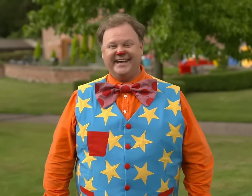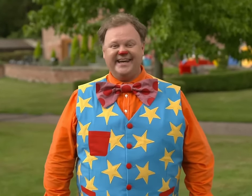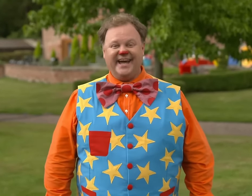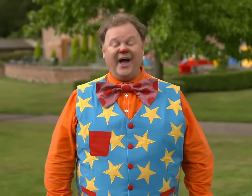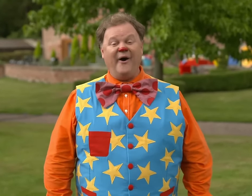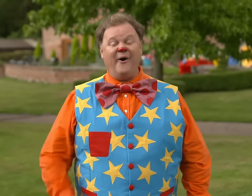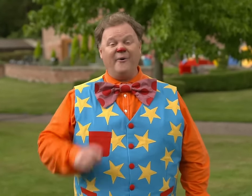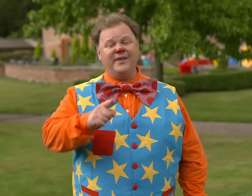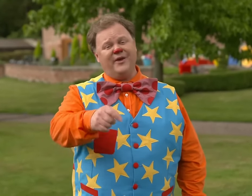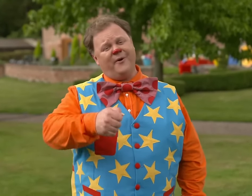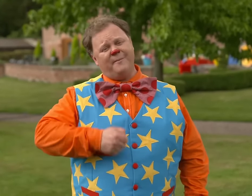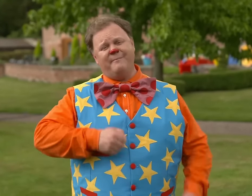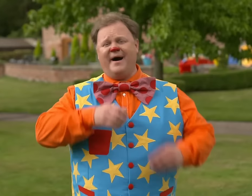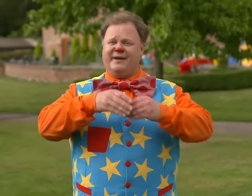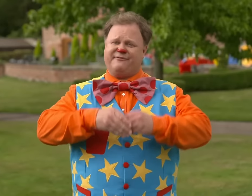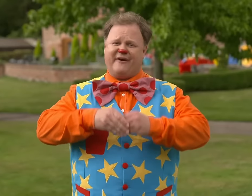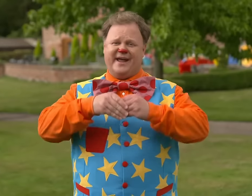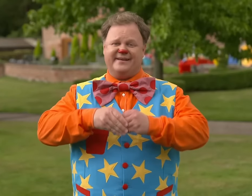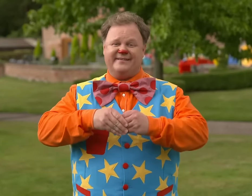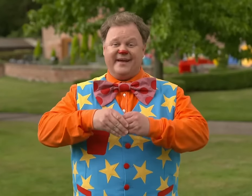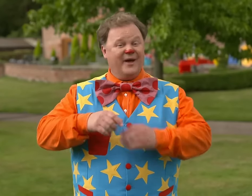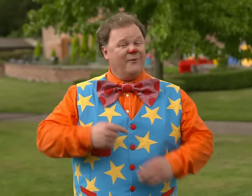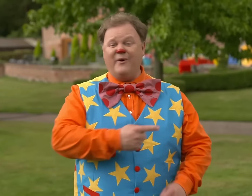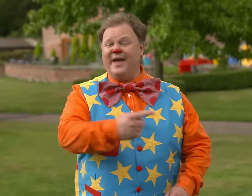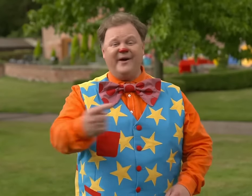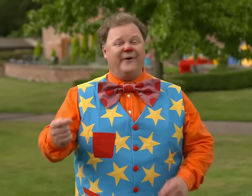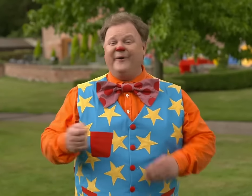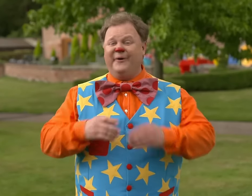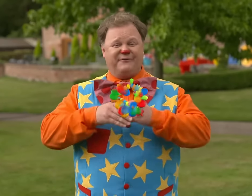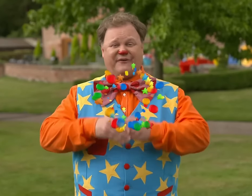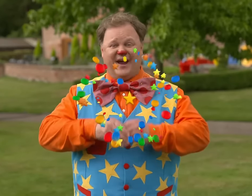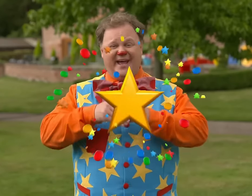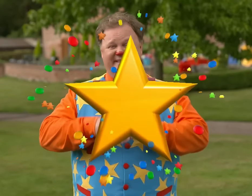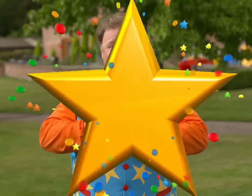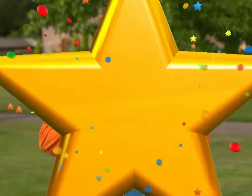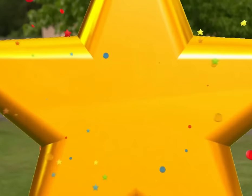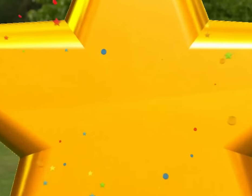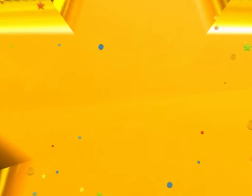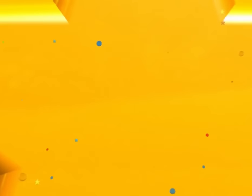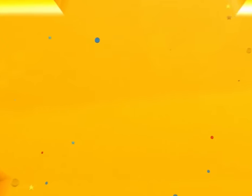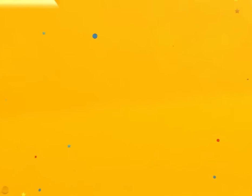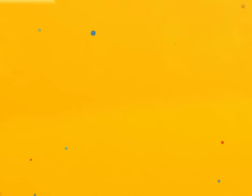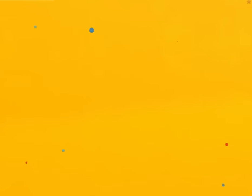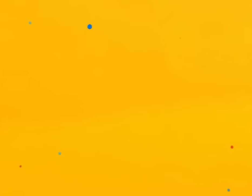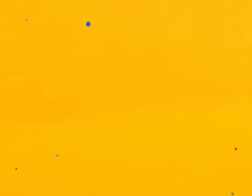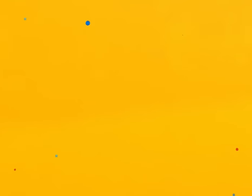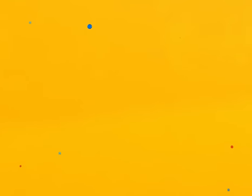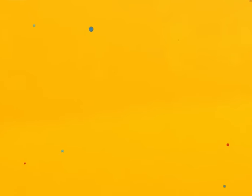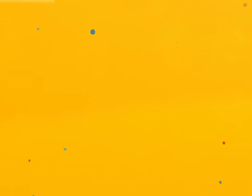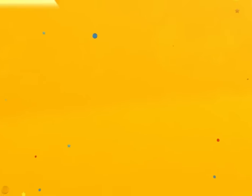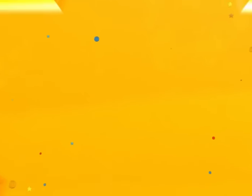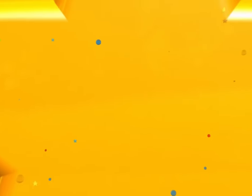friend. Oh, and you're my friend. We're all friends. Woohoo!